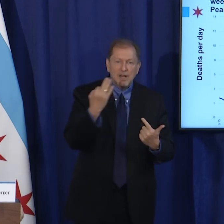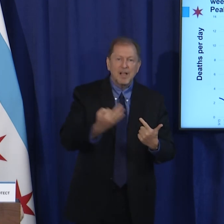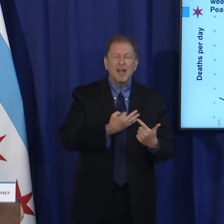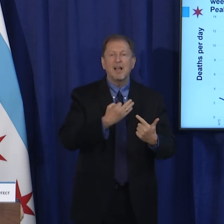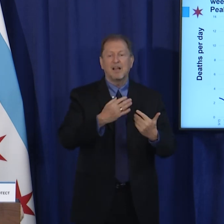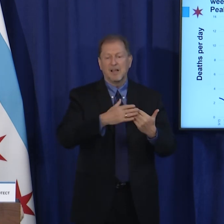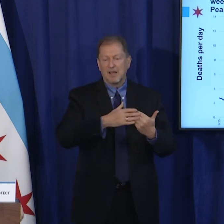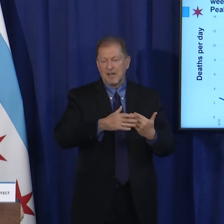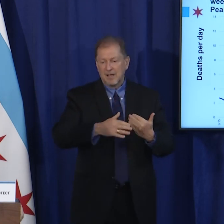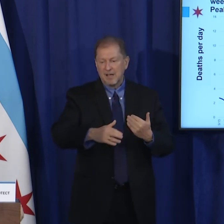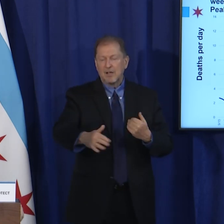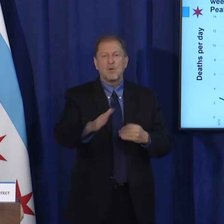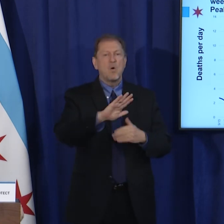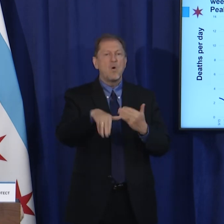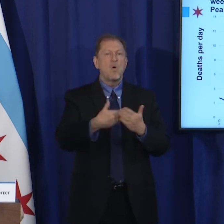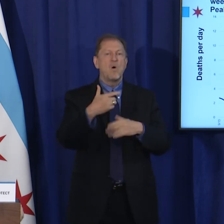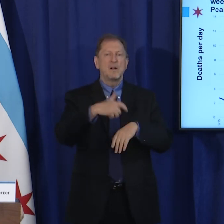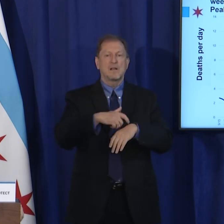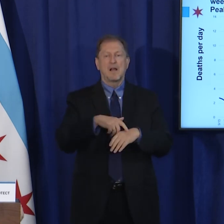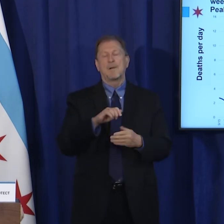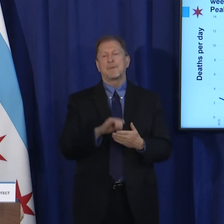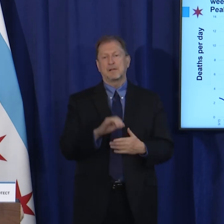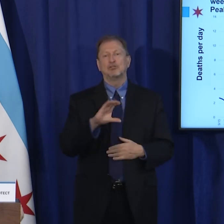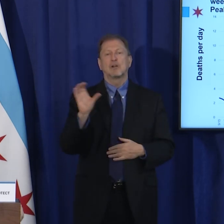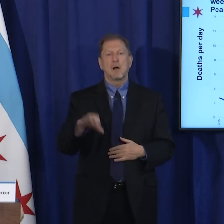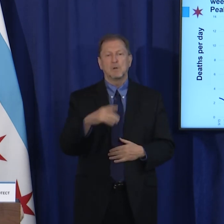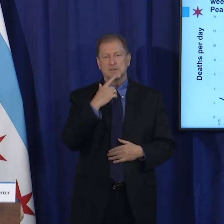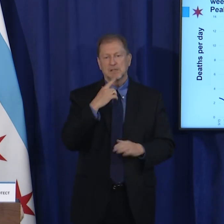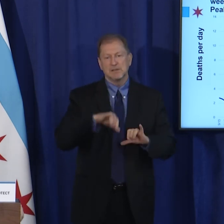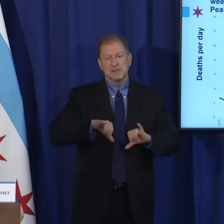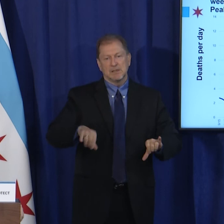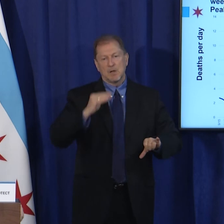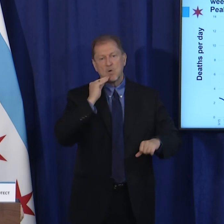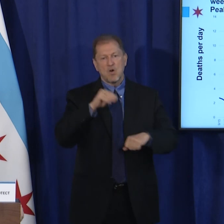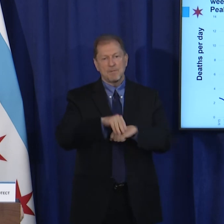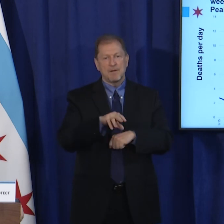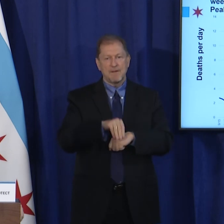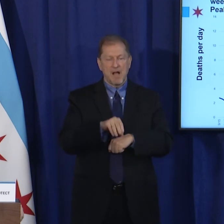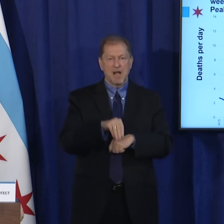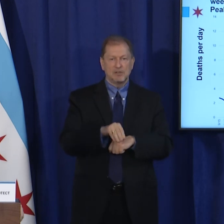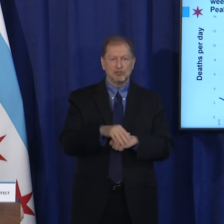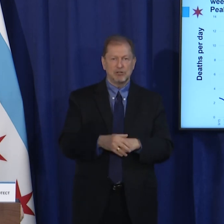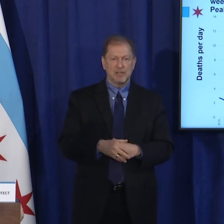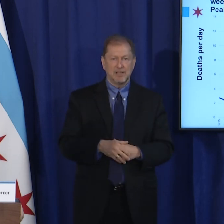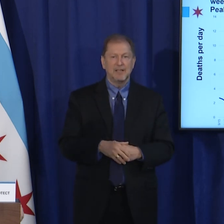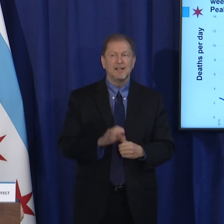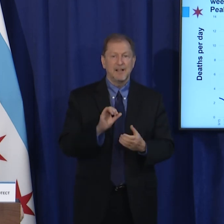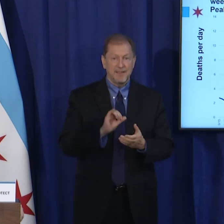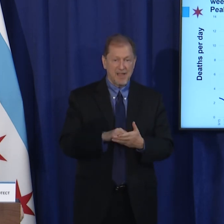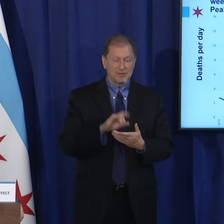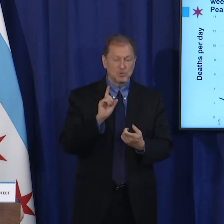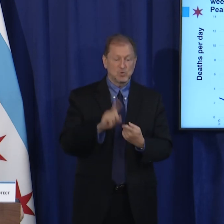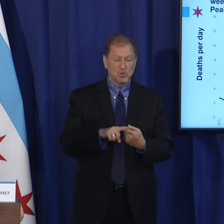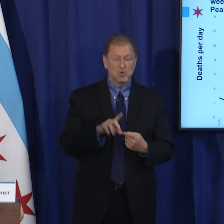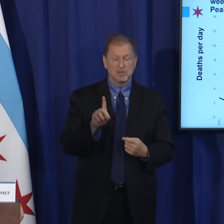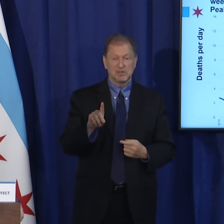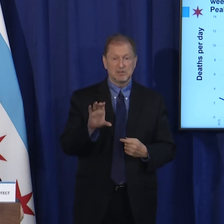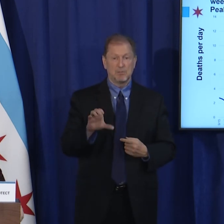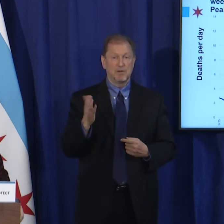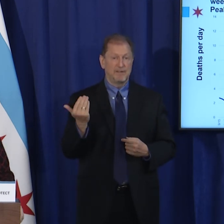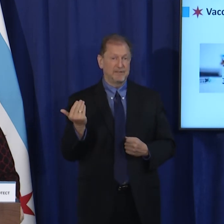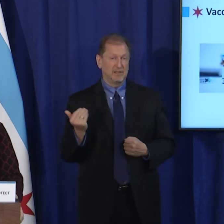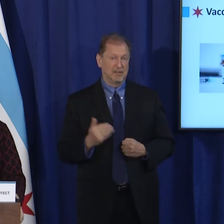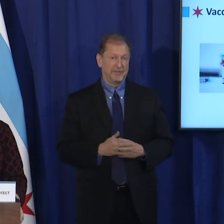that Chicago remains under that stay-at-home advisory, which does take us right now through the middle of December.